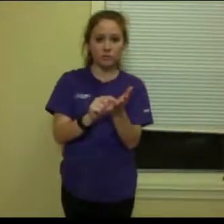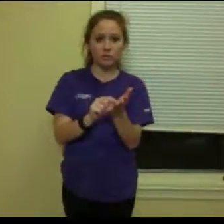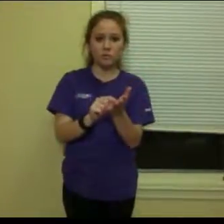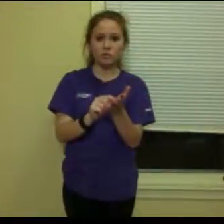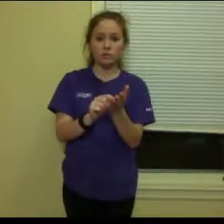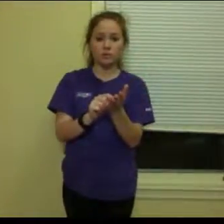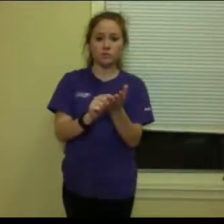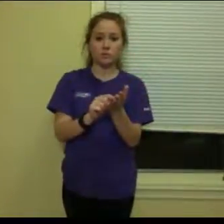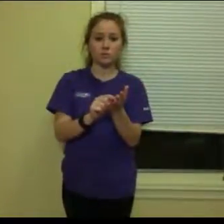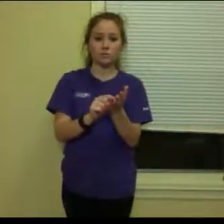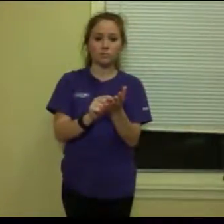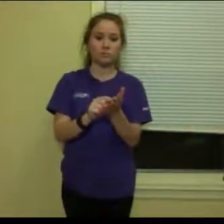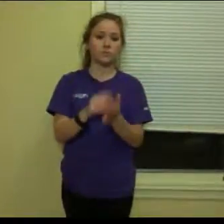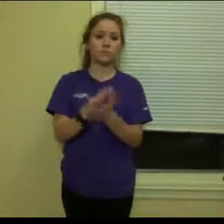Analyzing news